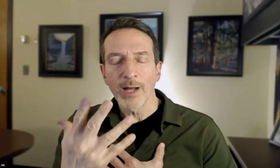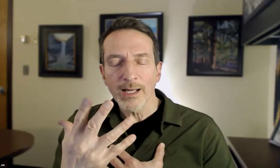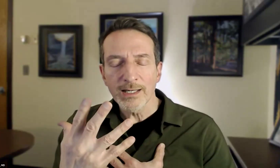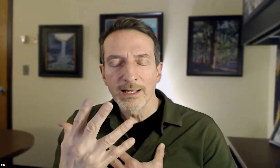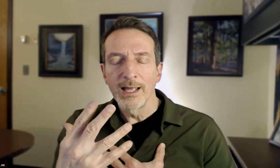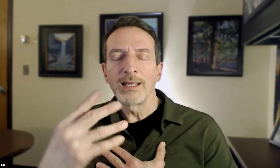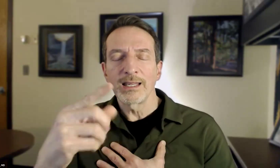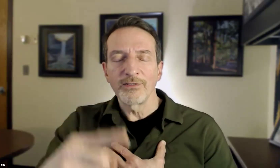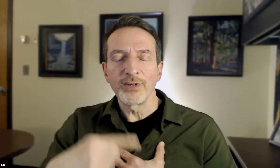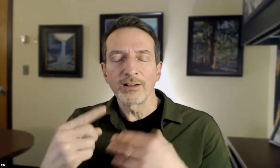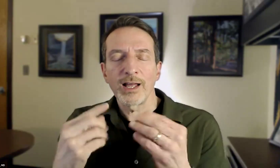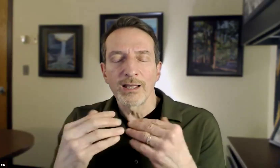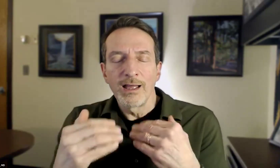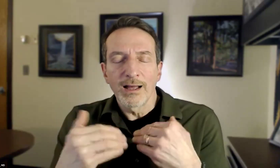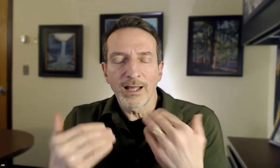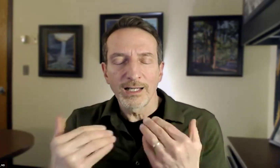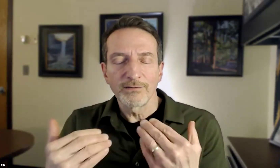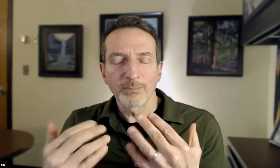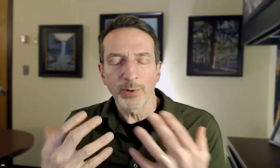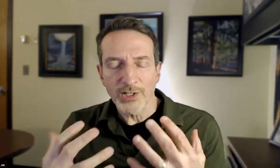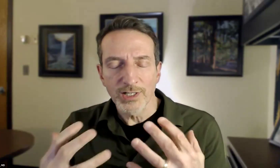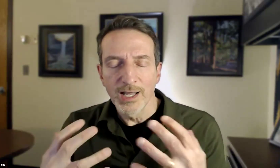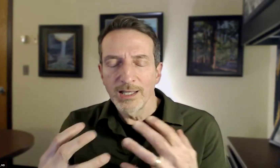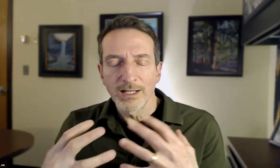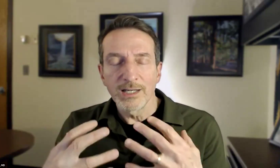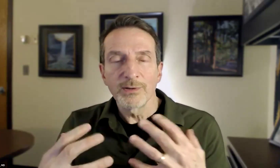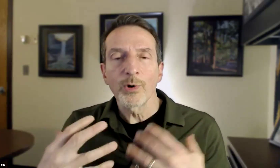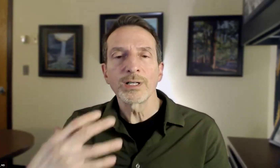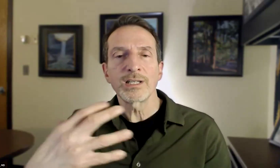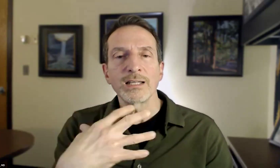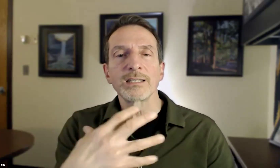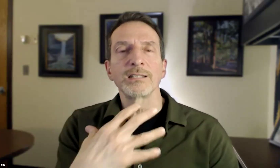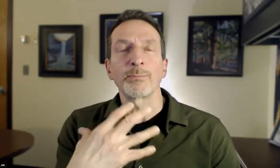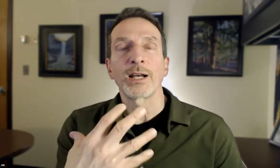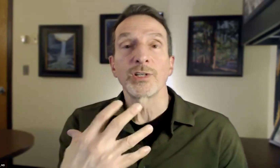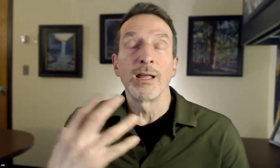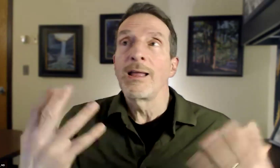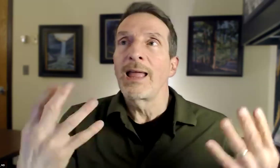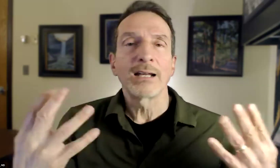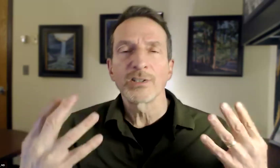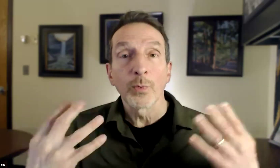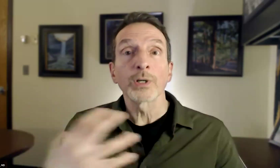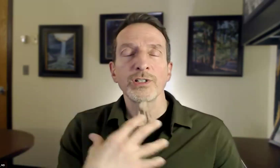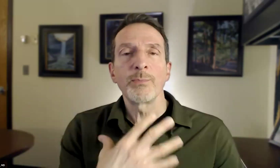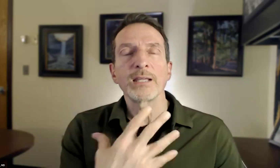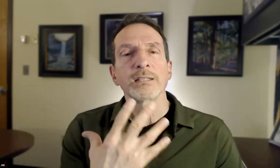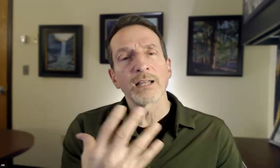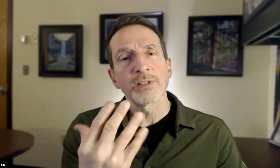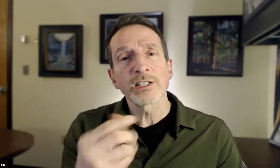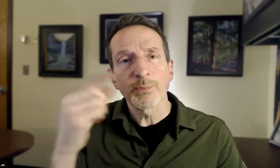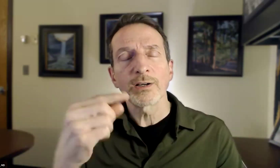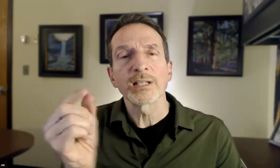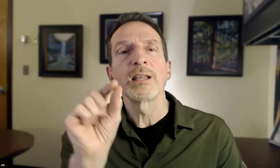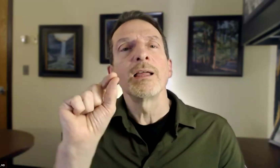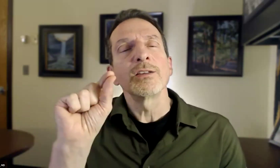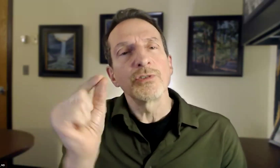in my body. It can feel like a kind of depression that is even more intense than depression at its worst base that